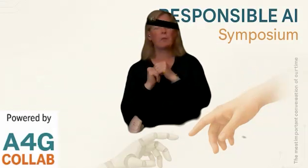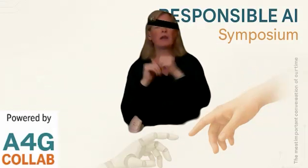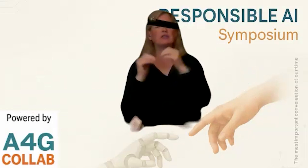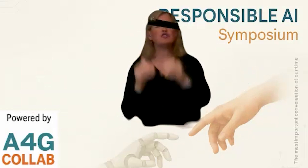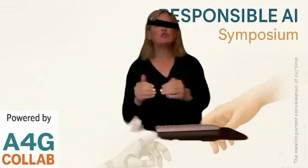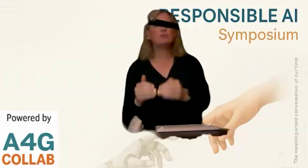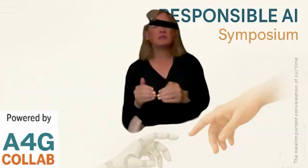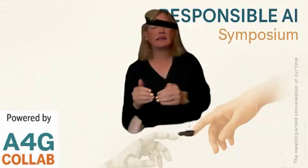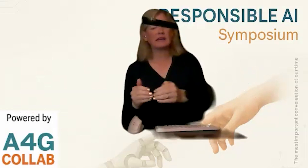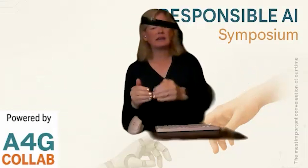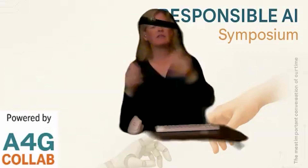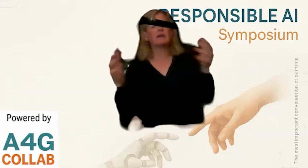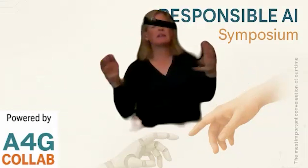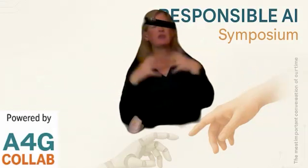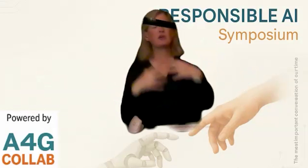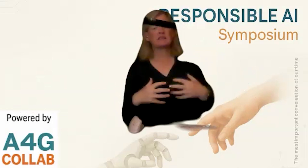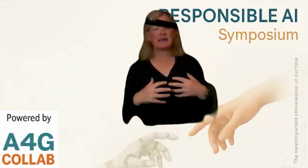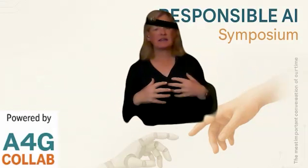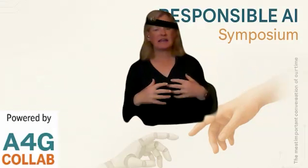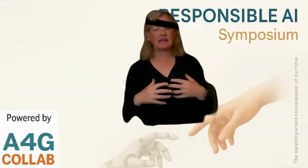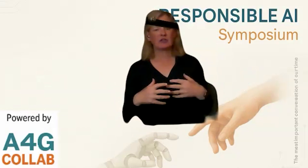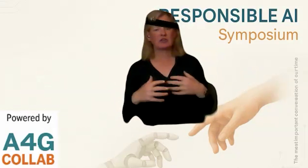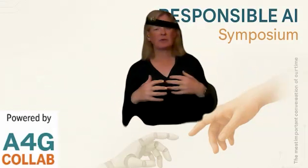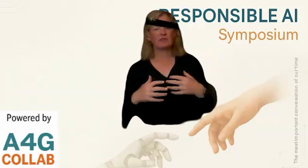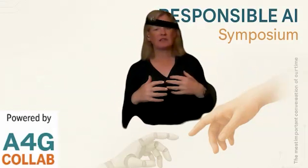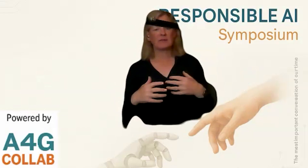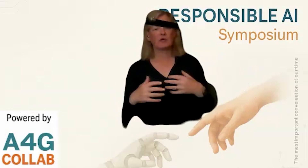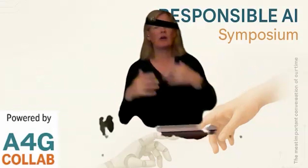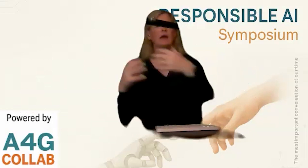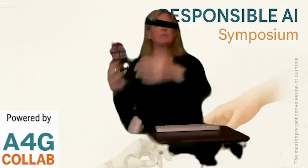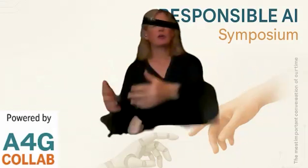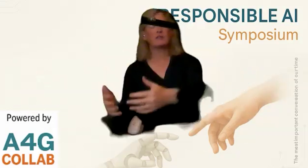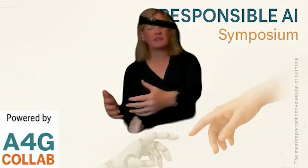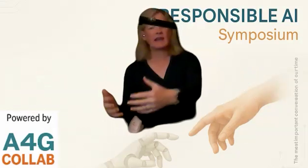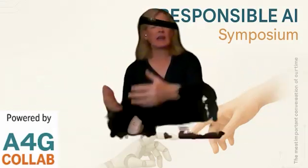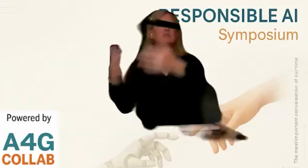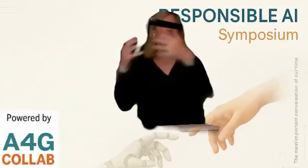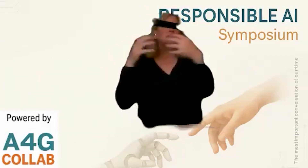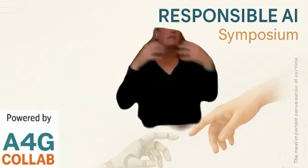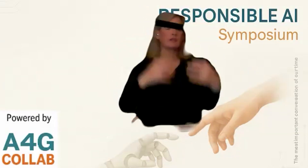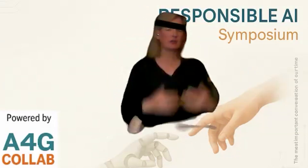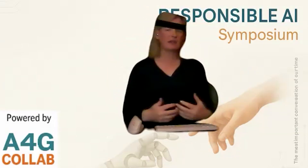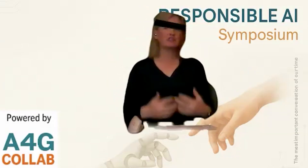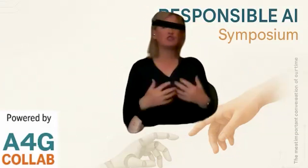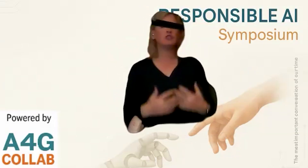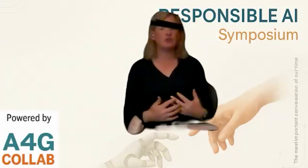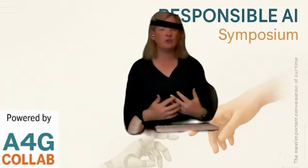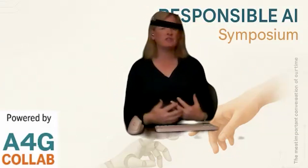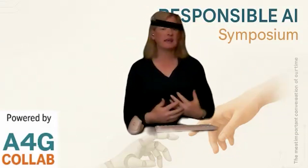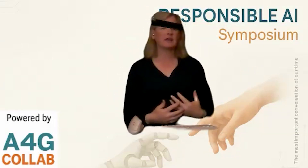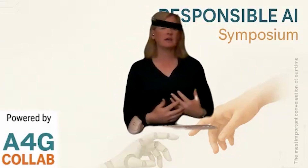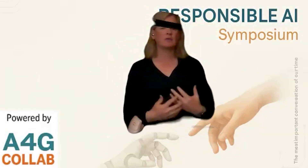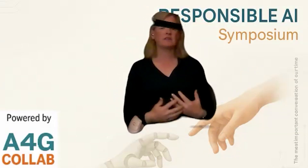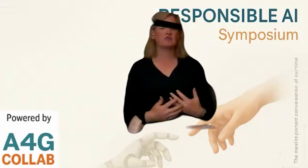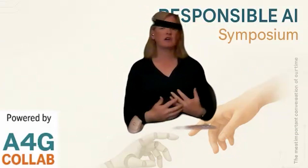good, but I do believe that if you can take the data ownership off the table and part of their discovery creates